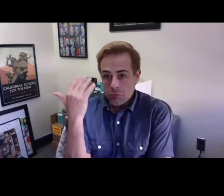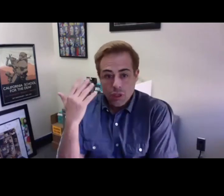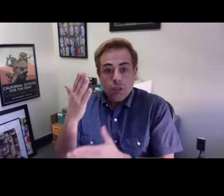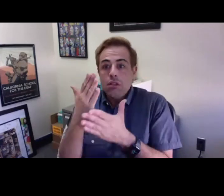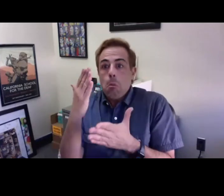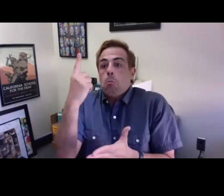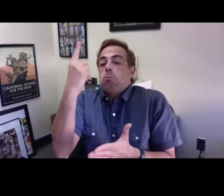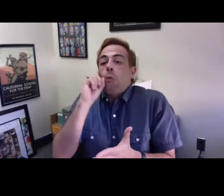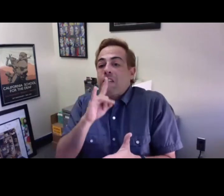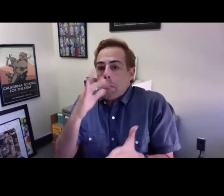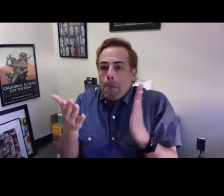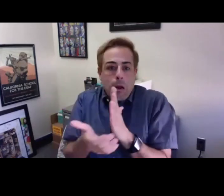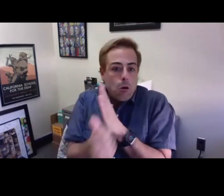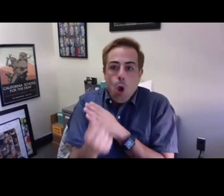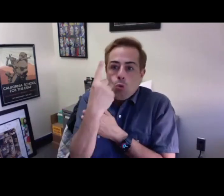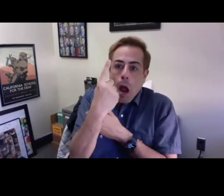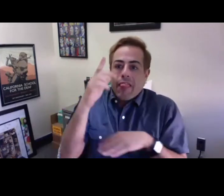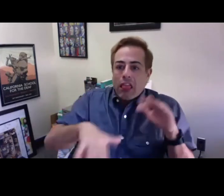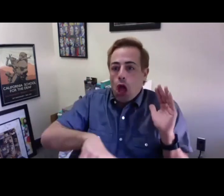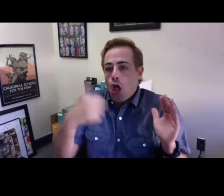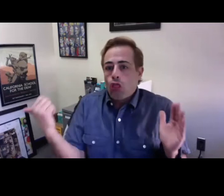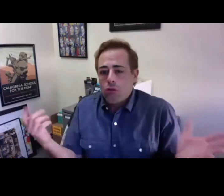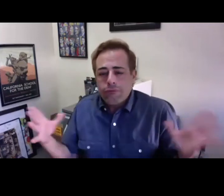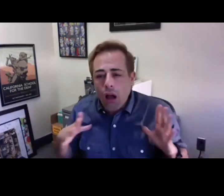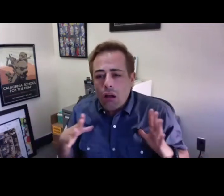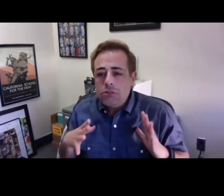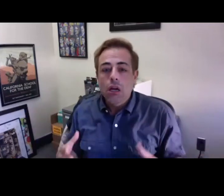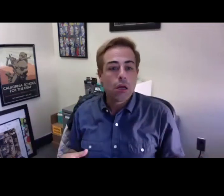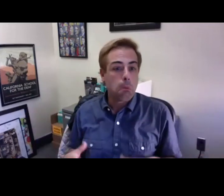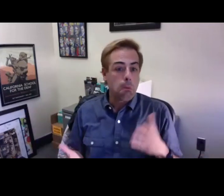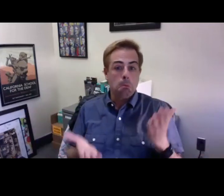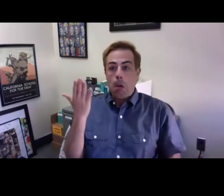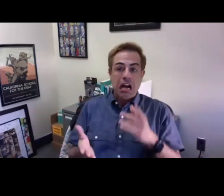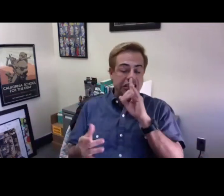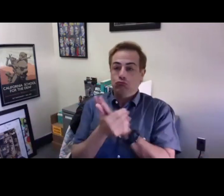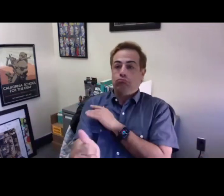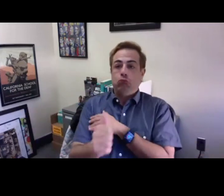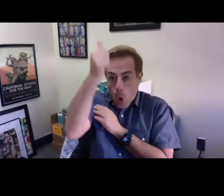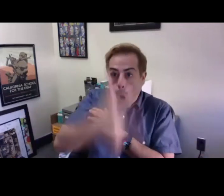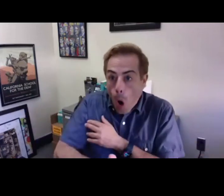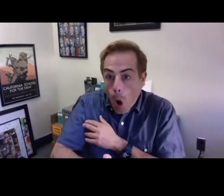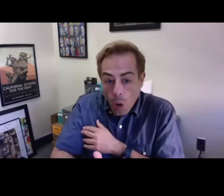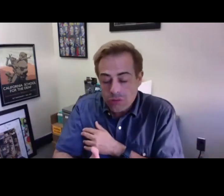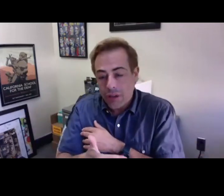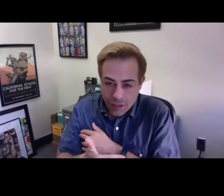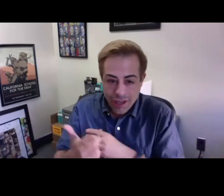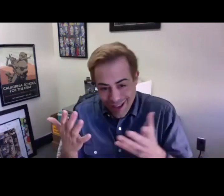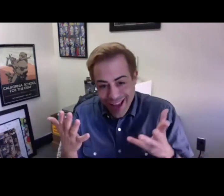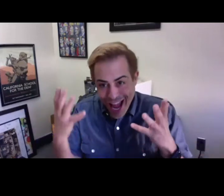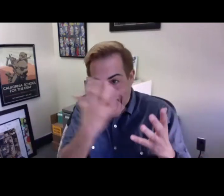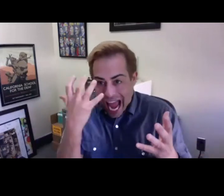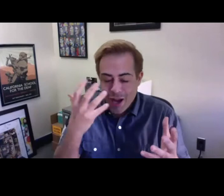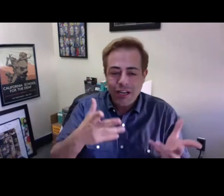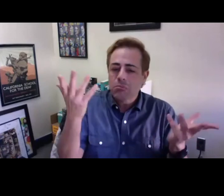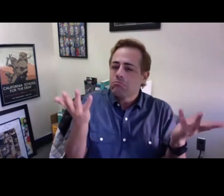use all of these bullet points. One deaf child might be a lot more skilled in one than the other. Maybe there's a